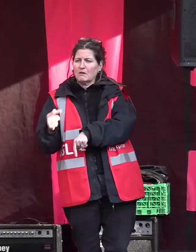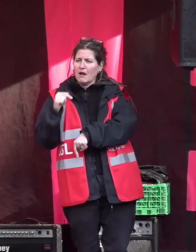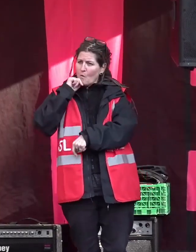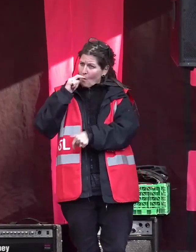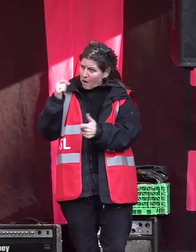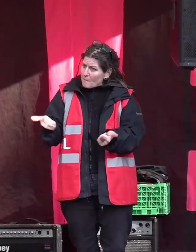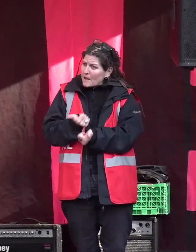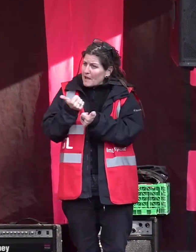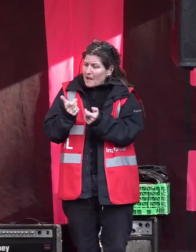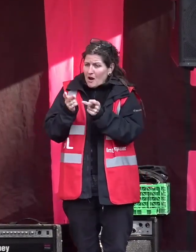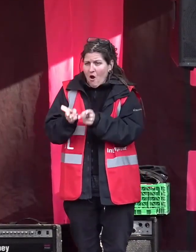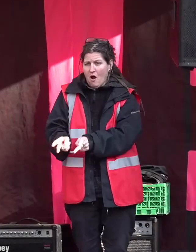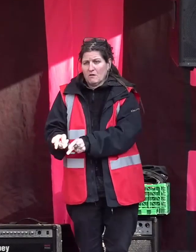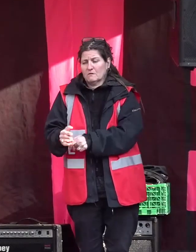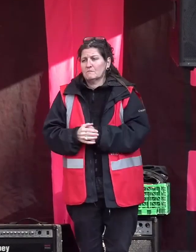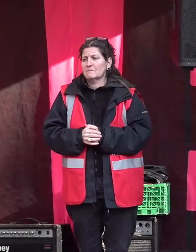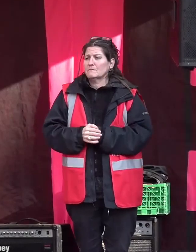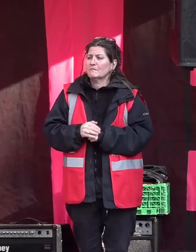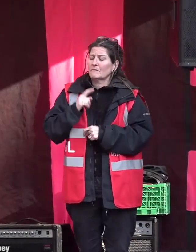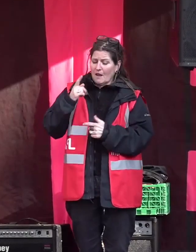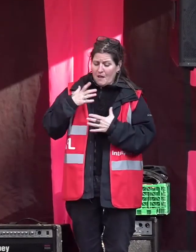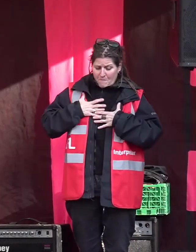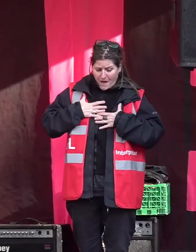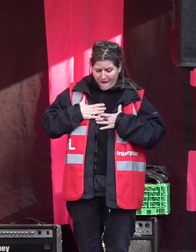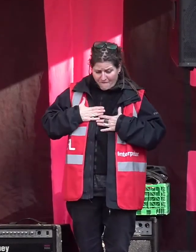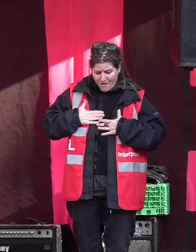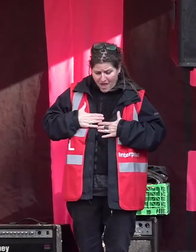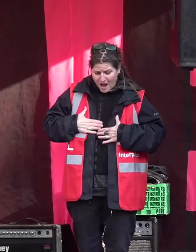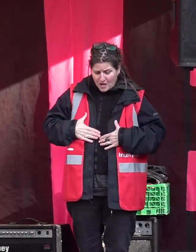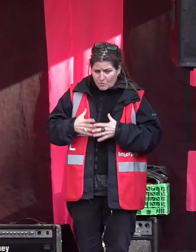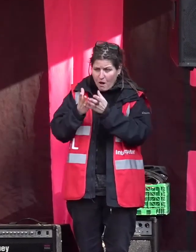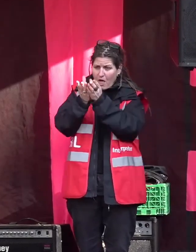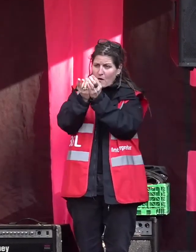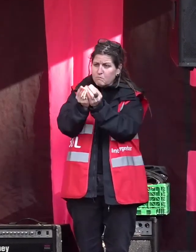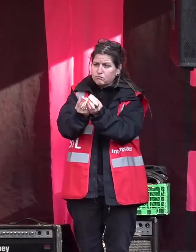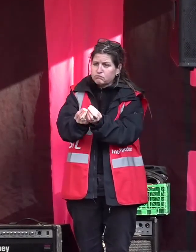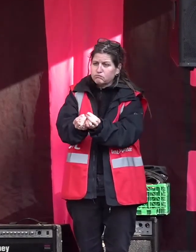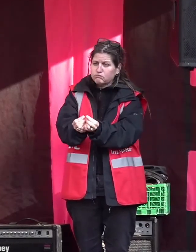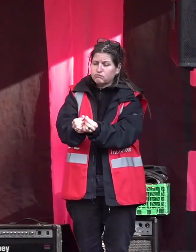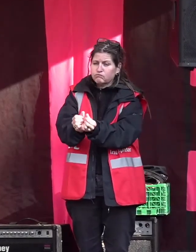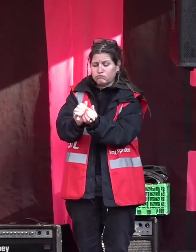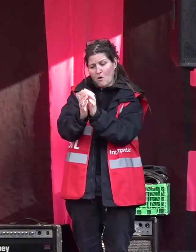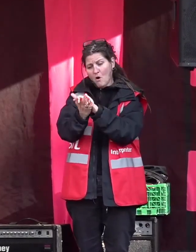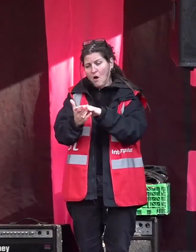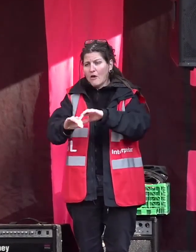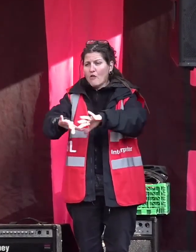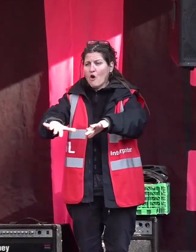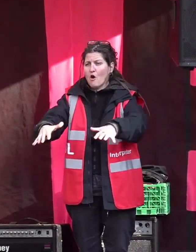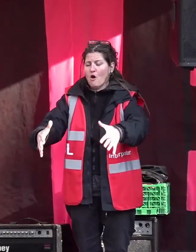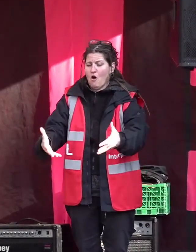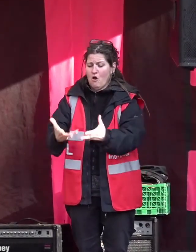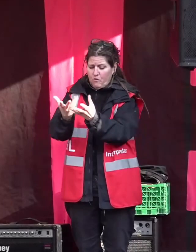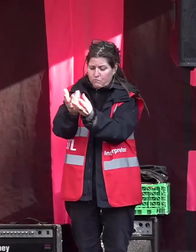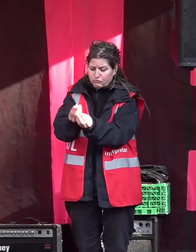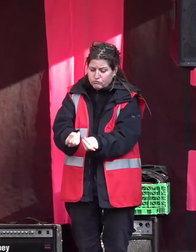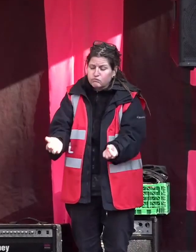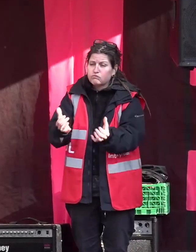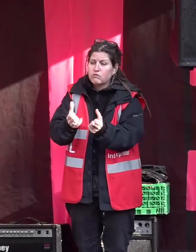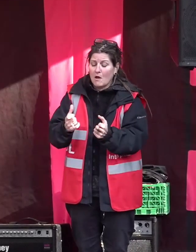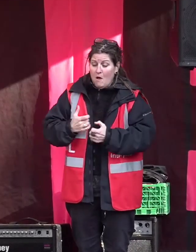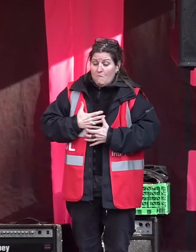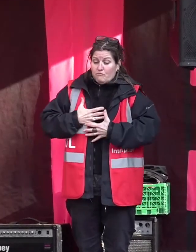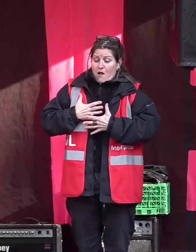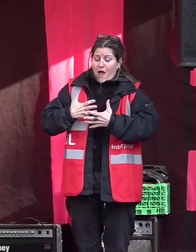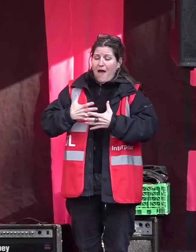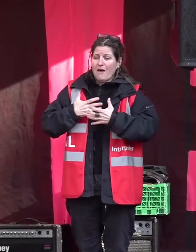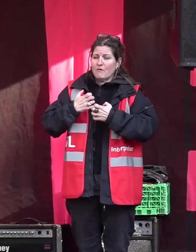be gone, and then my flesh will go to the earth it lived on. Breath will go